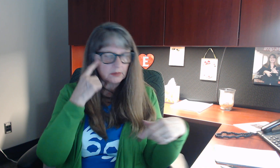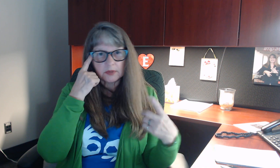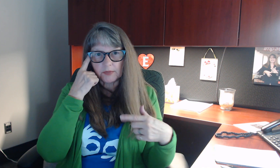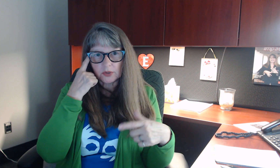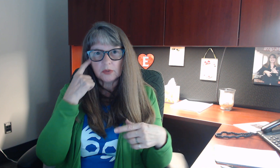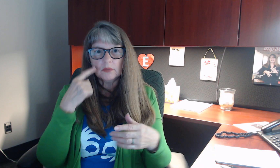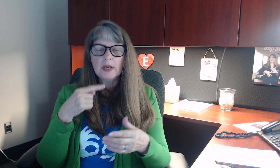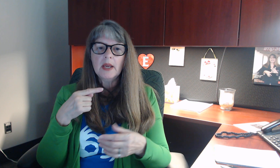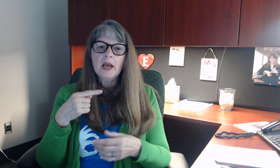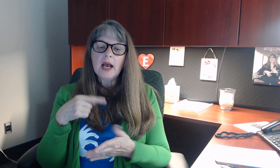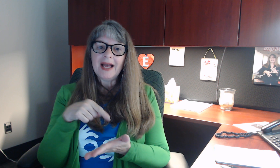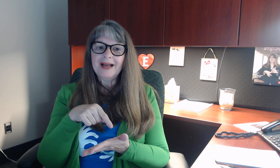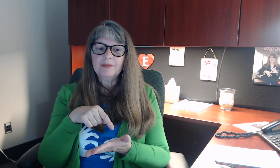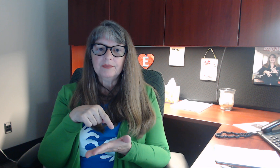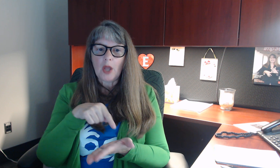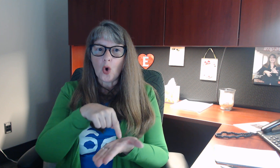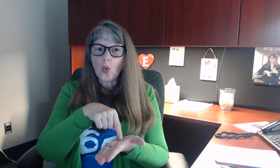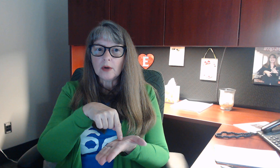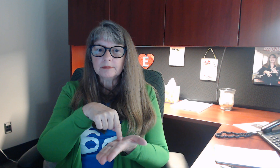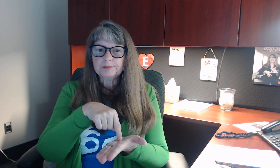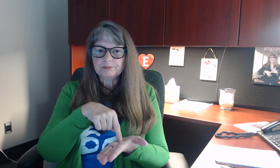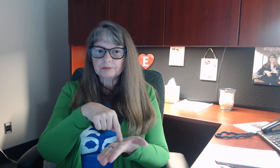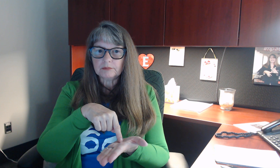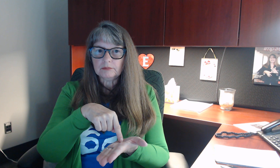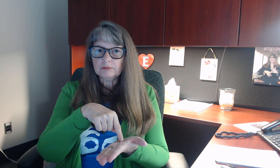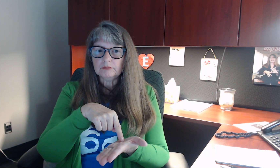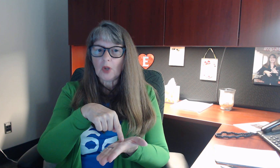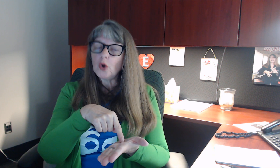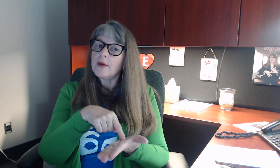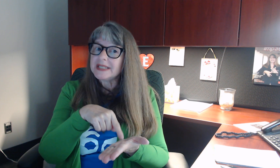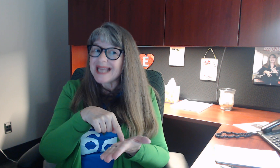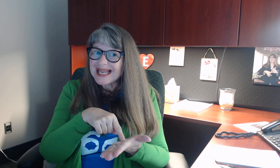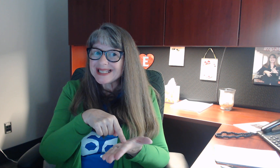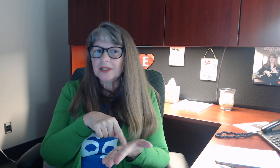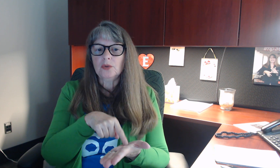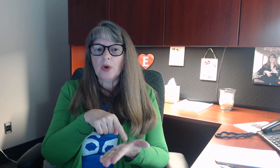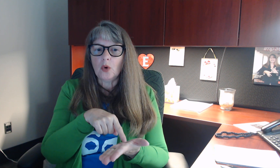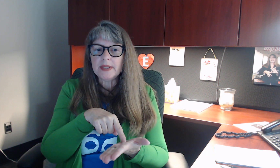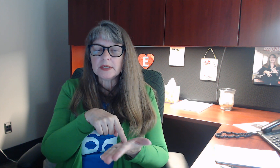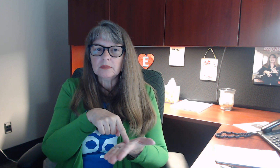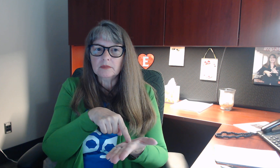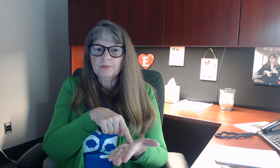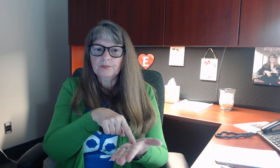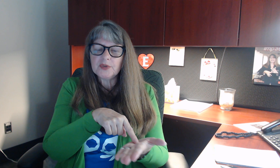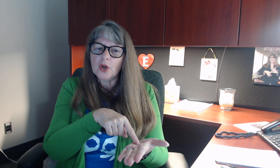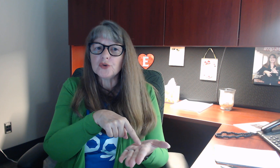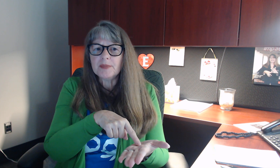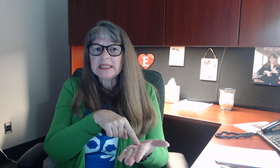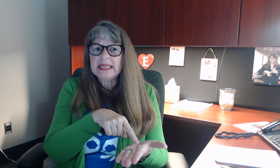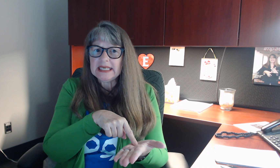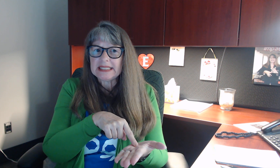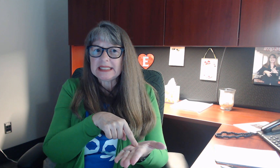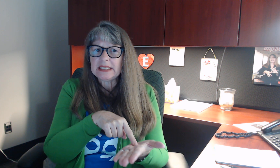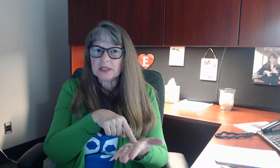something to you. Owe. Oh, you have a debt. You owe it. This also means this as